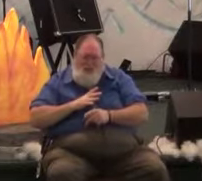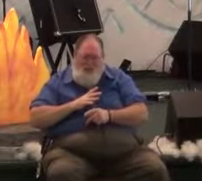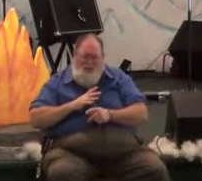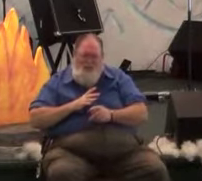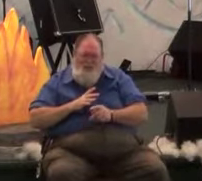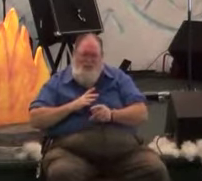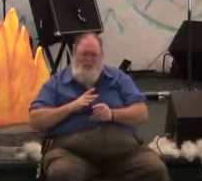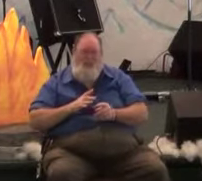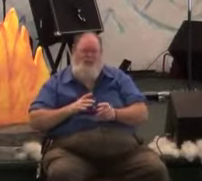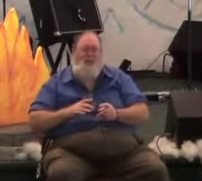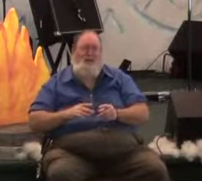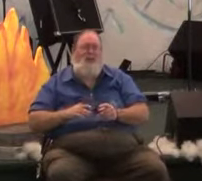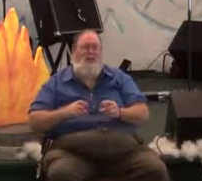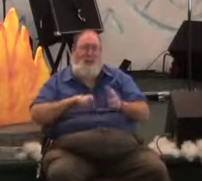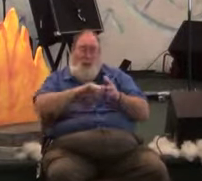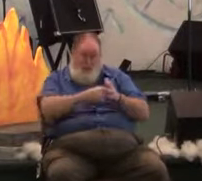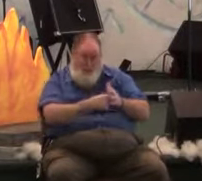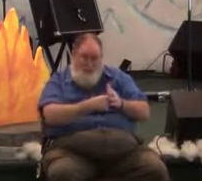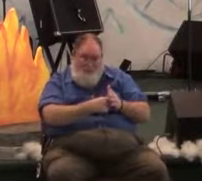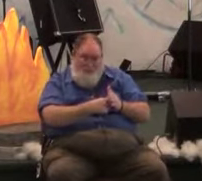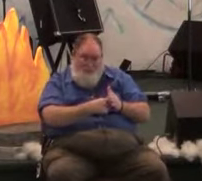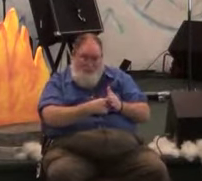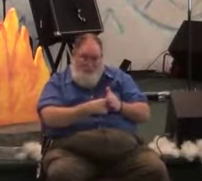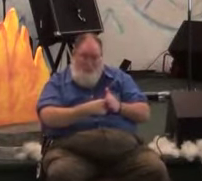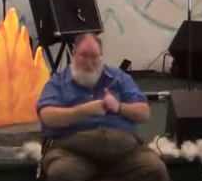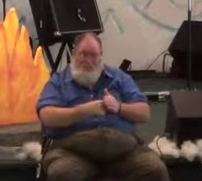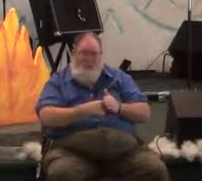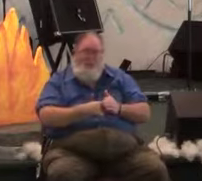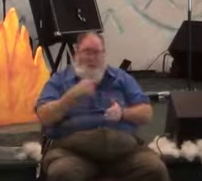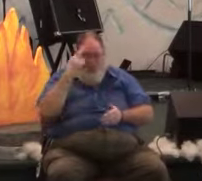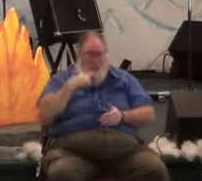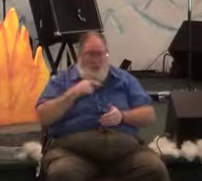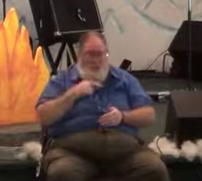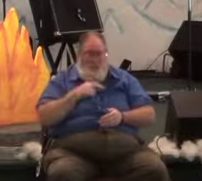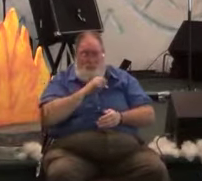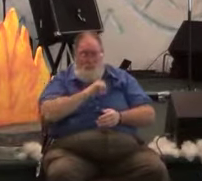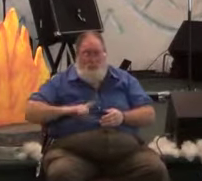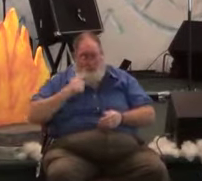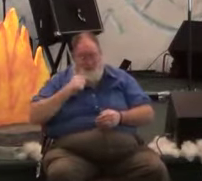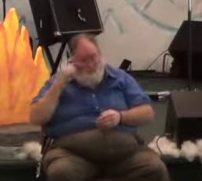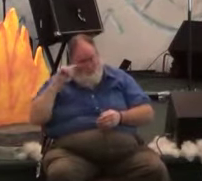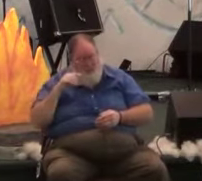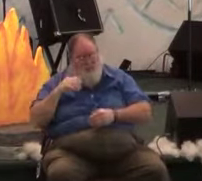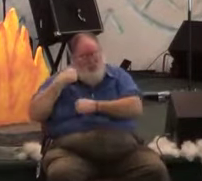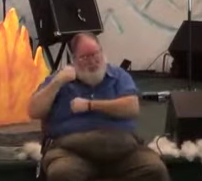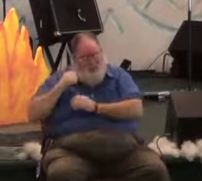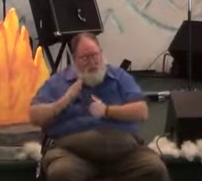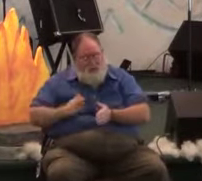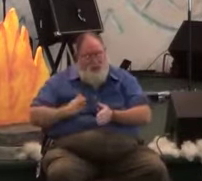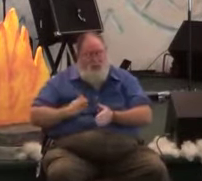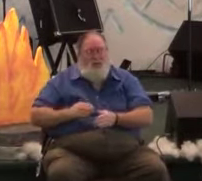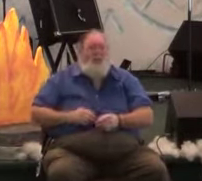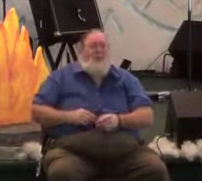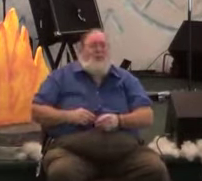And Roman law says that if you're a guard and a prisoner escapes, anything that